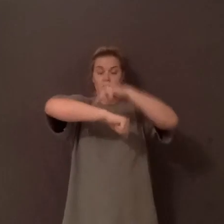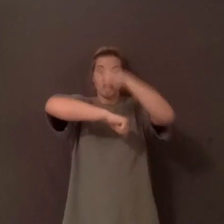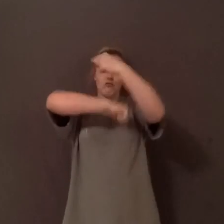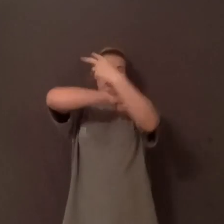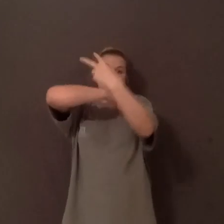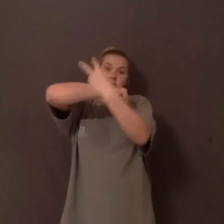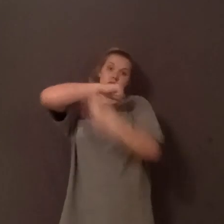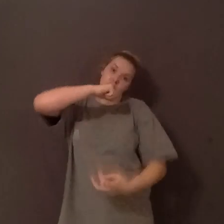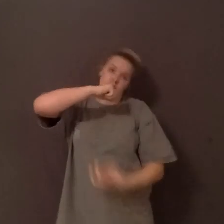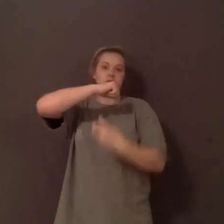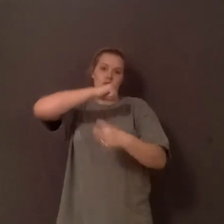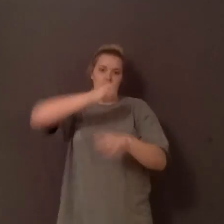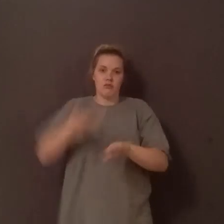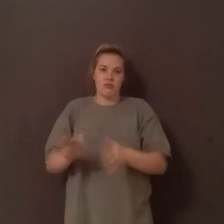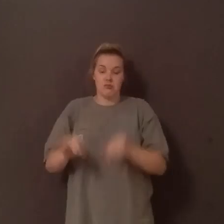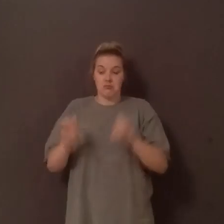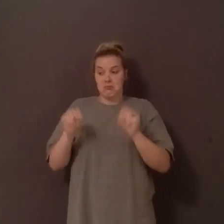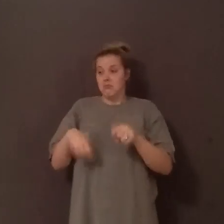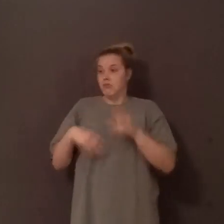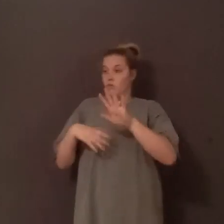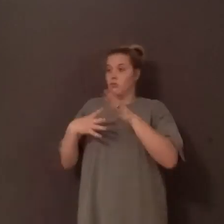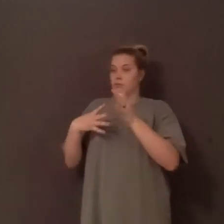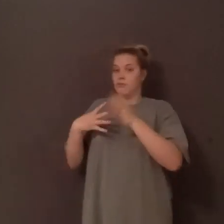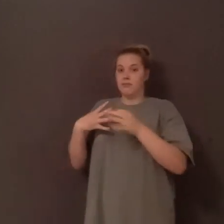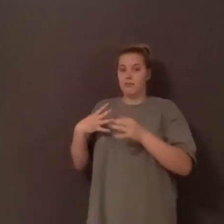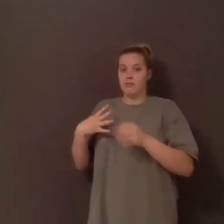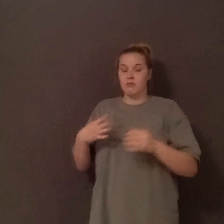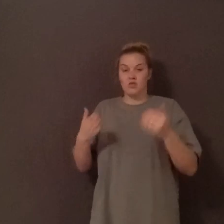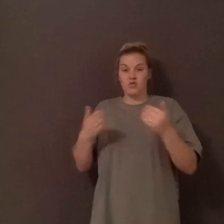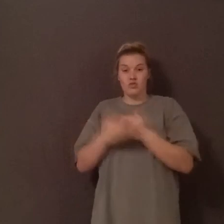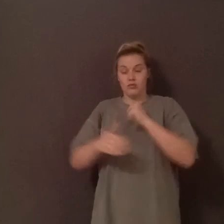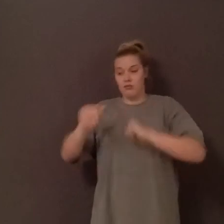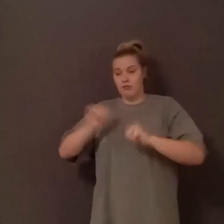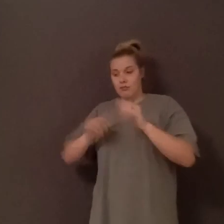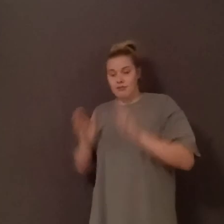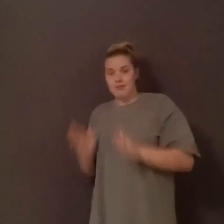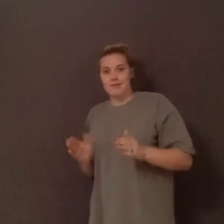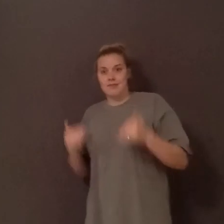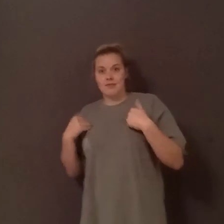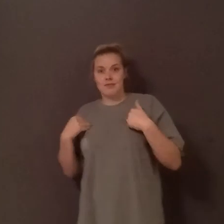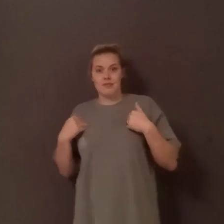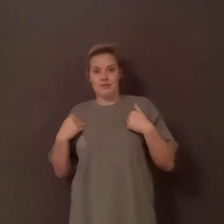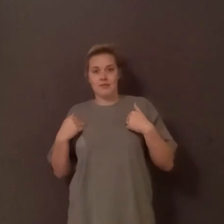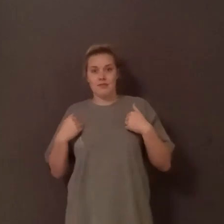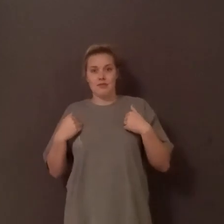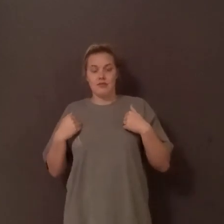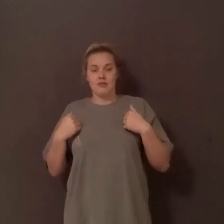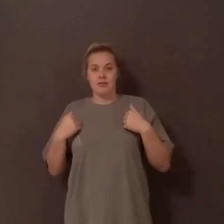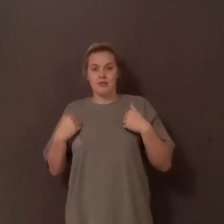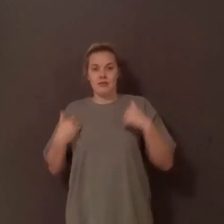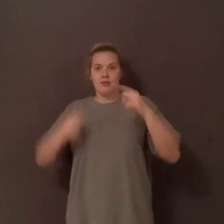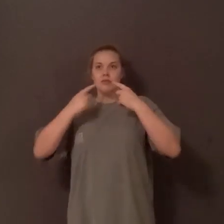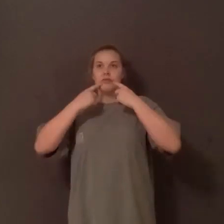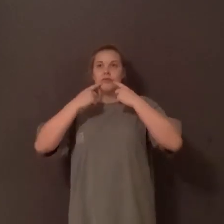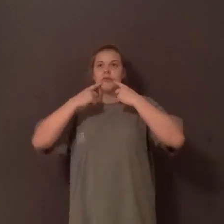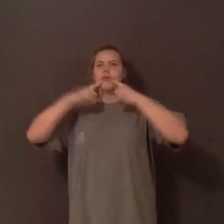choice. When you're a new actor and you come to somewhere like the Celebrity Center and they're telling you, we can help make you